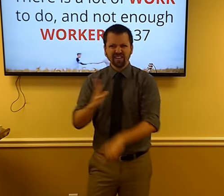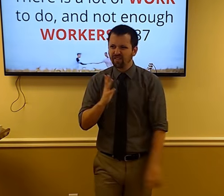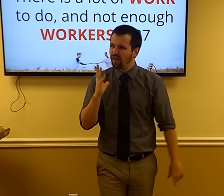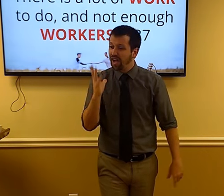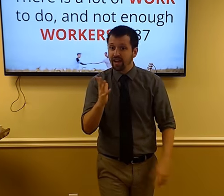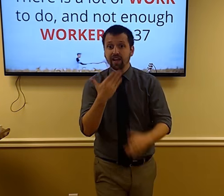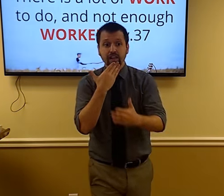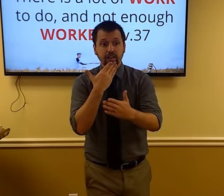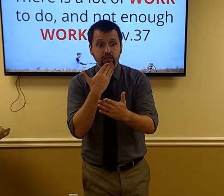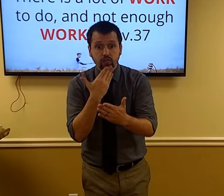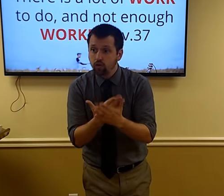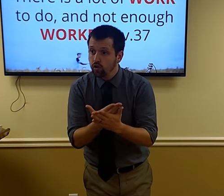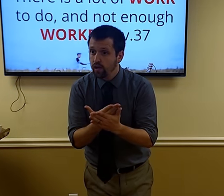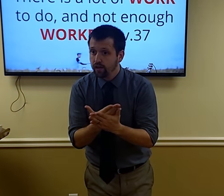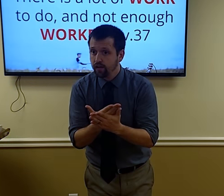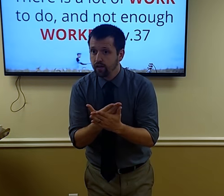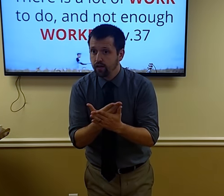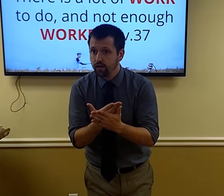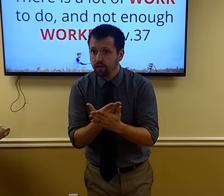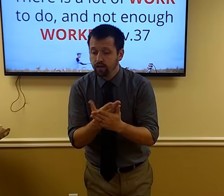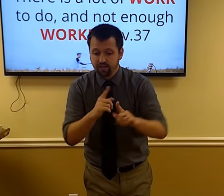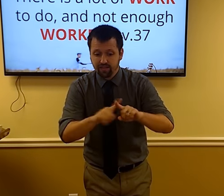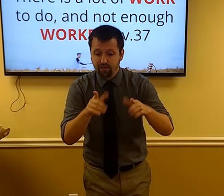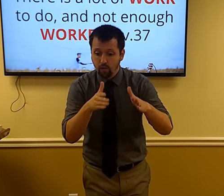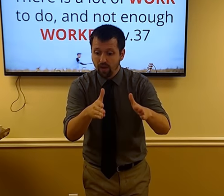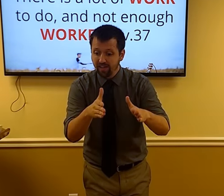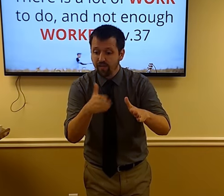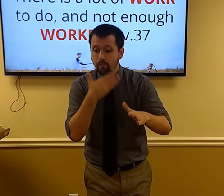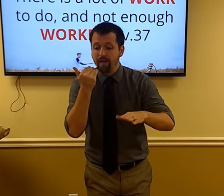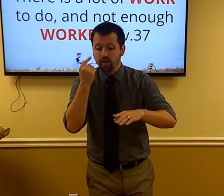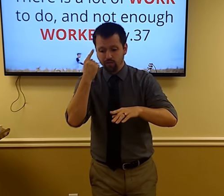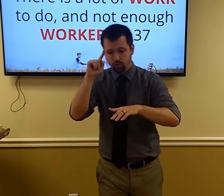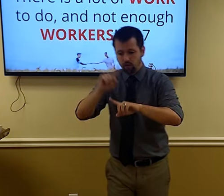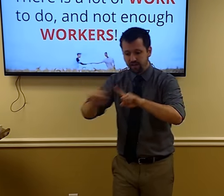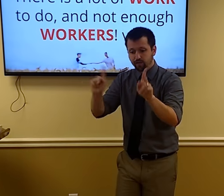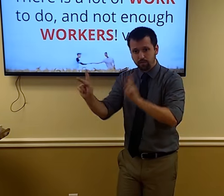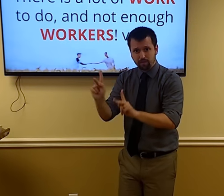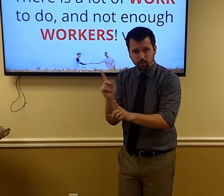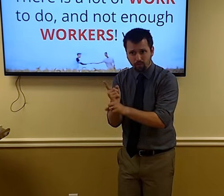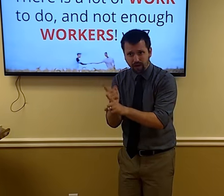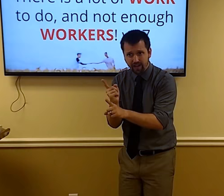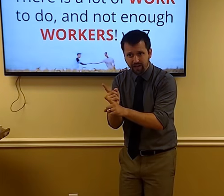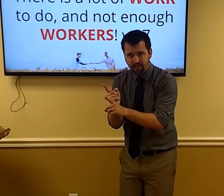that's fine. It's good. Because different ways, better for different people, right?